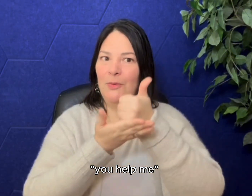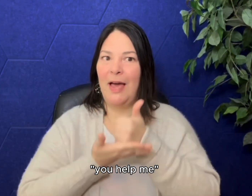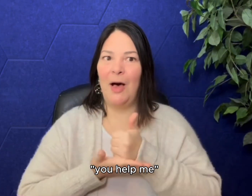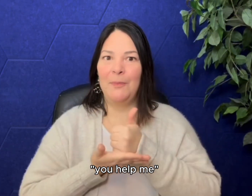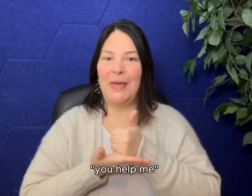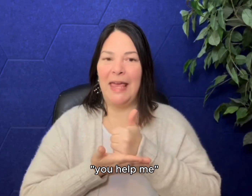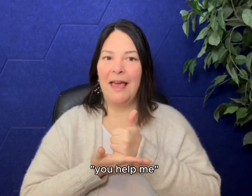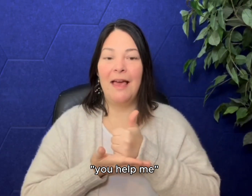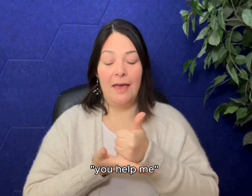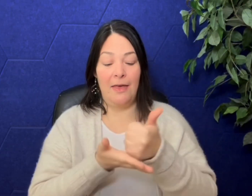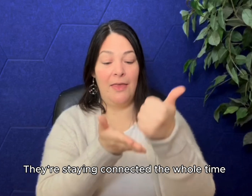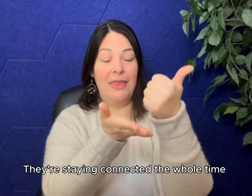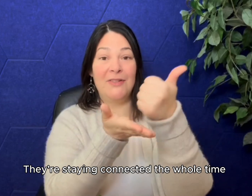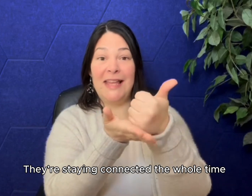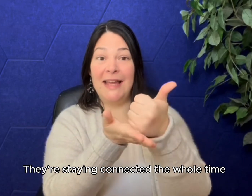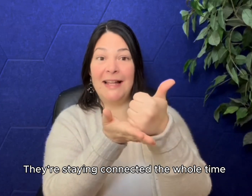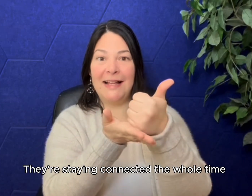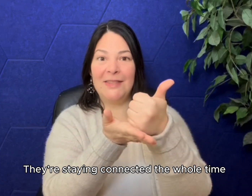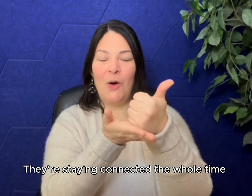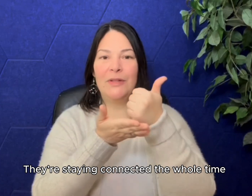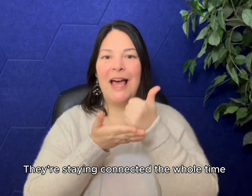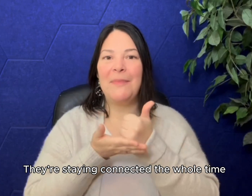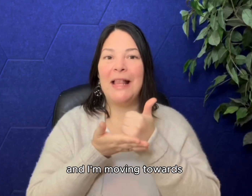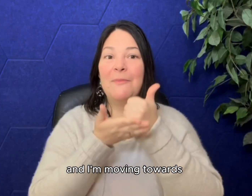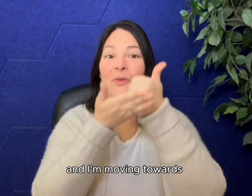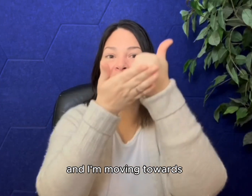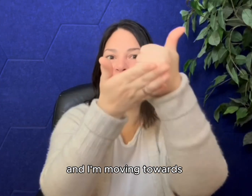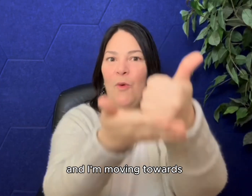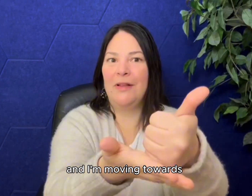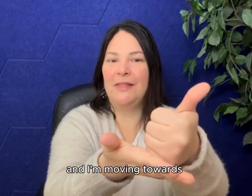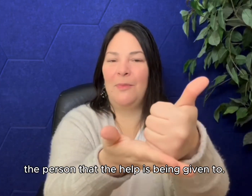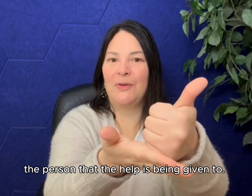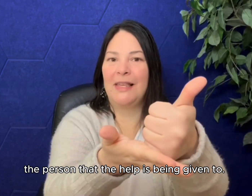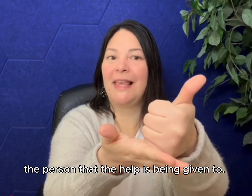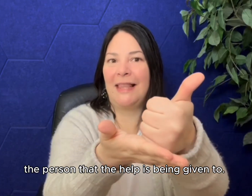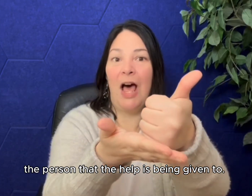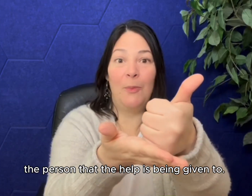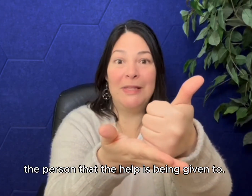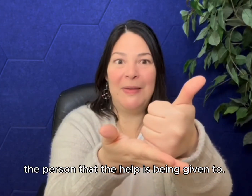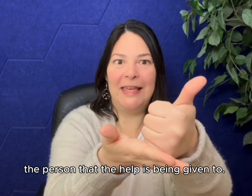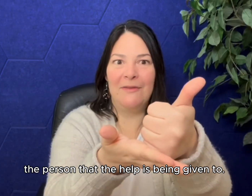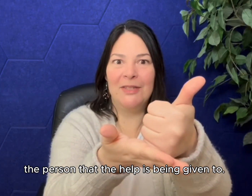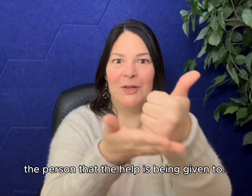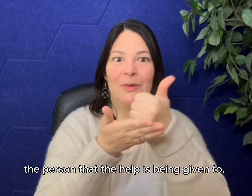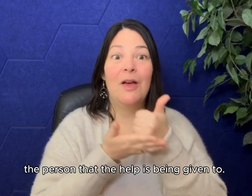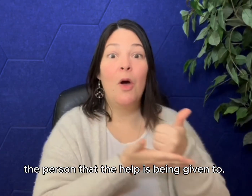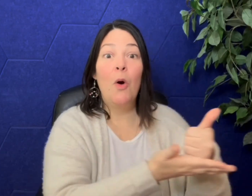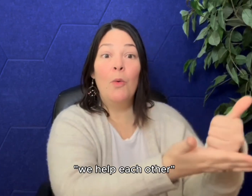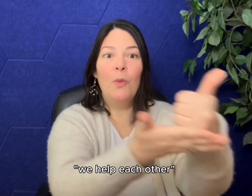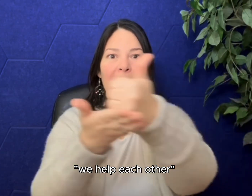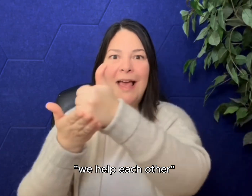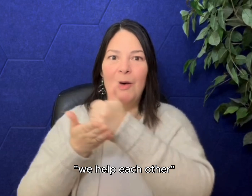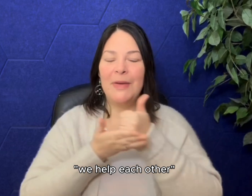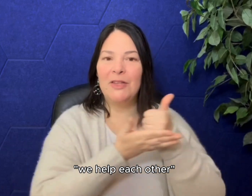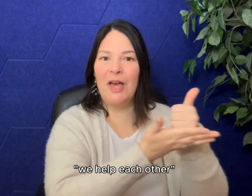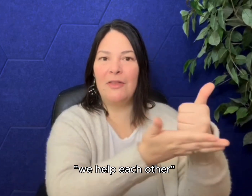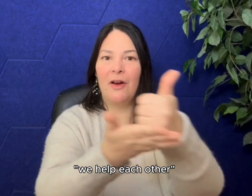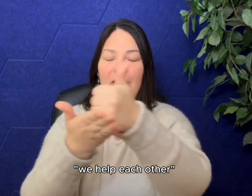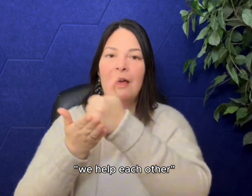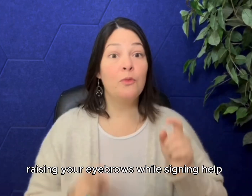help me. They're staying connected the whole time, and I'm moving towards the person that the help is being given to. We help each other.